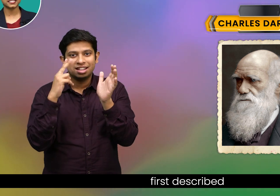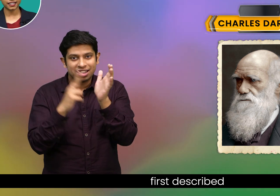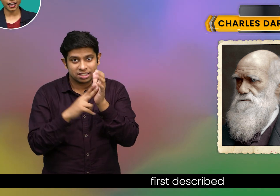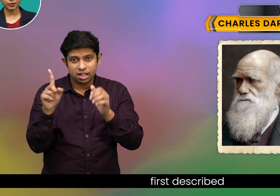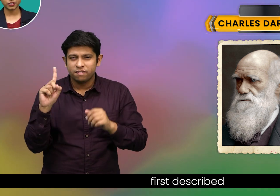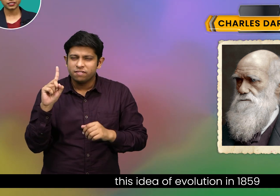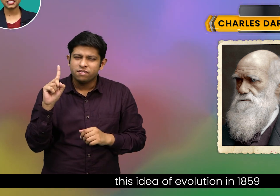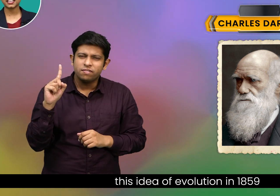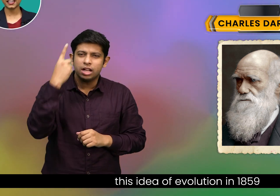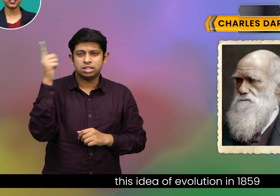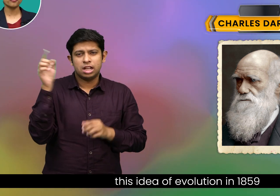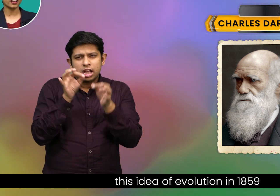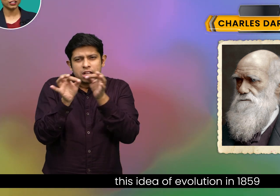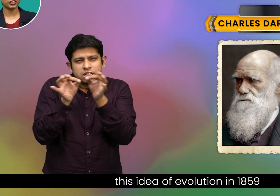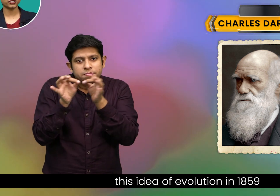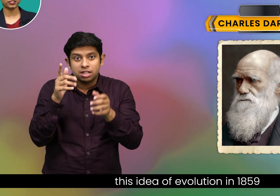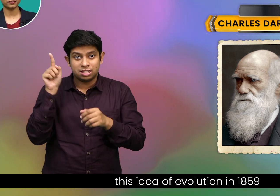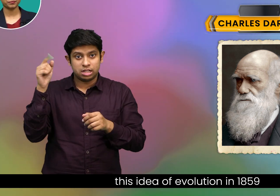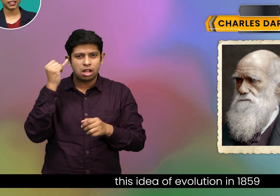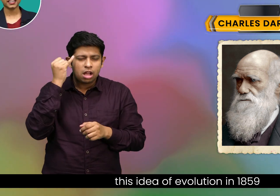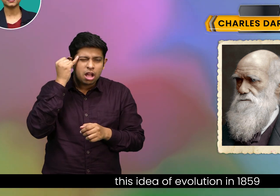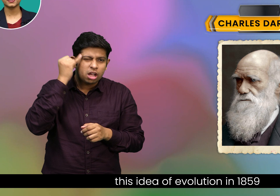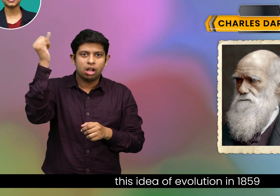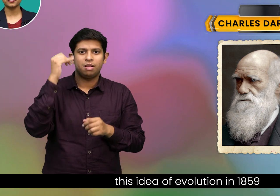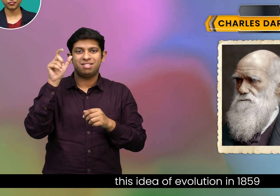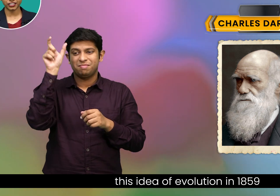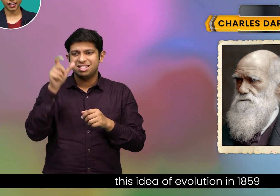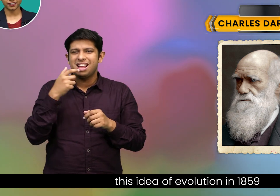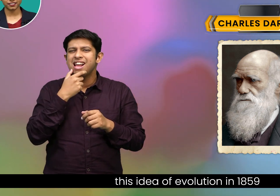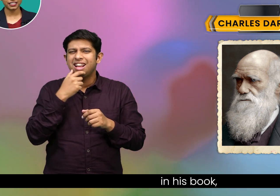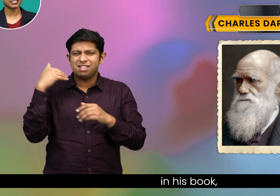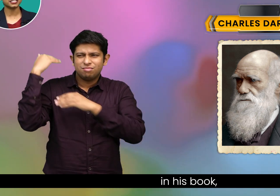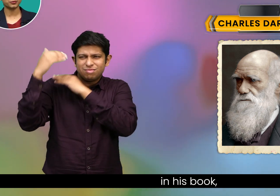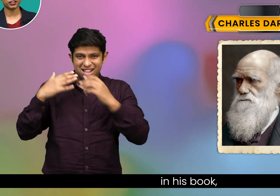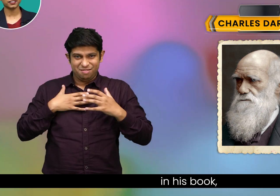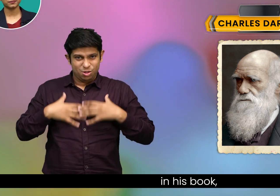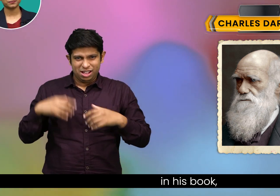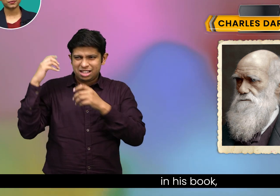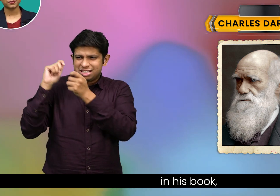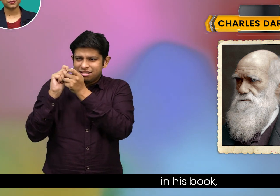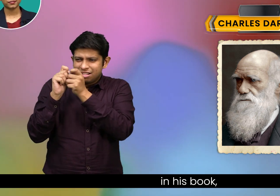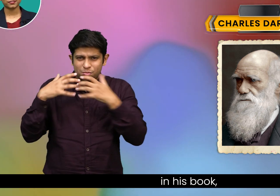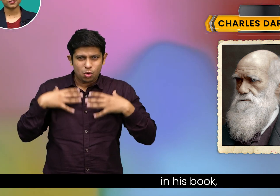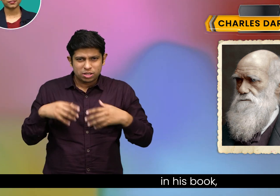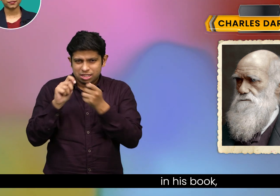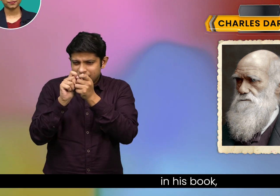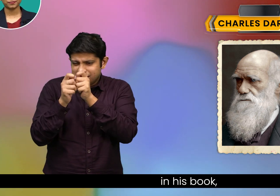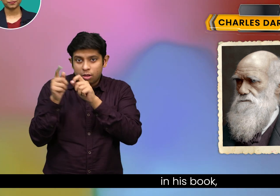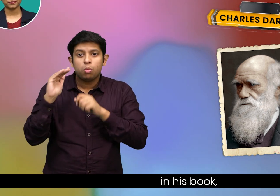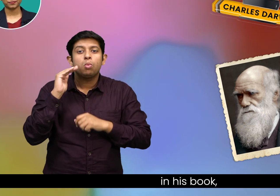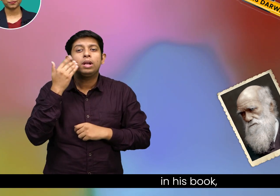first described this idea of evolution in 1859 in his book,